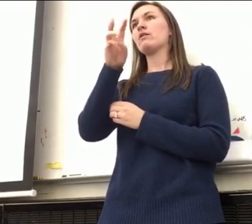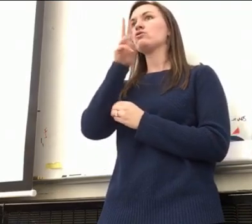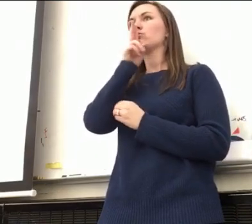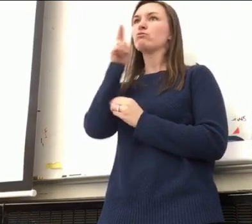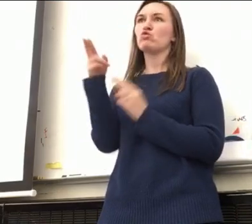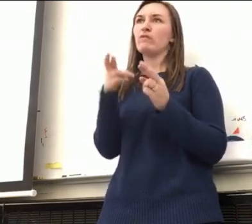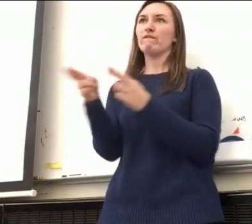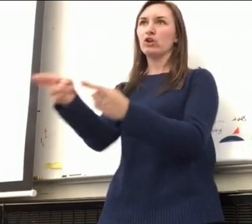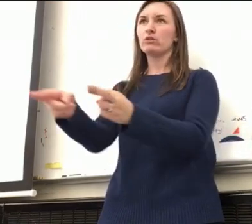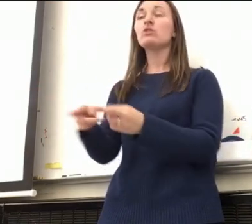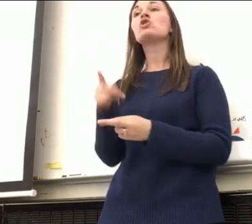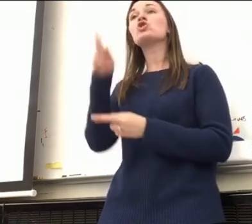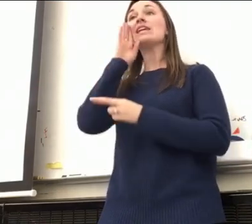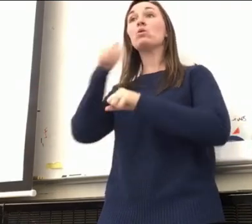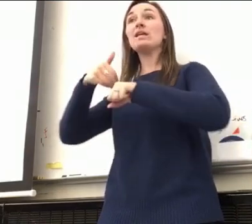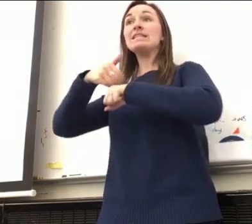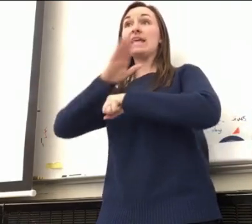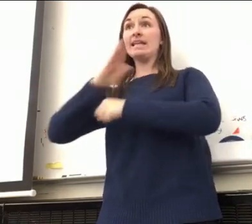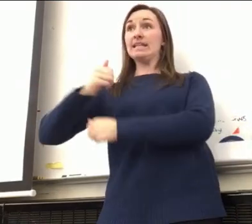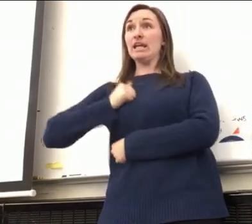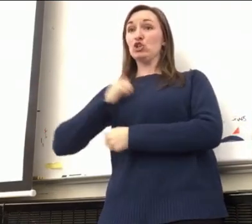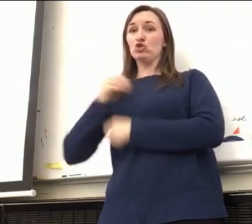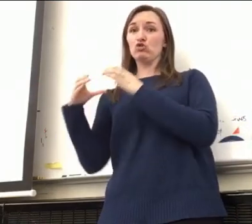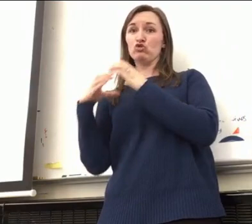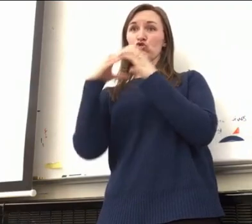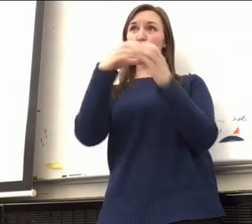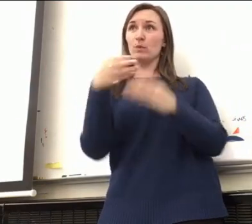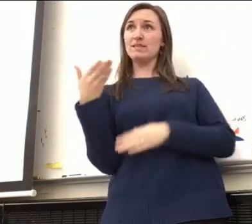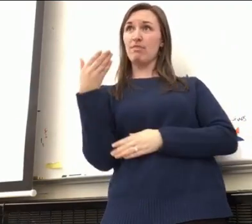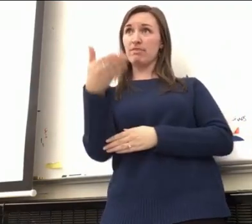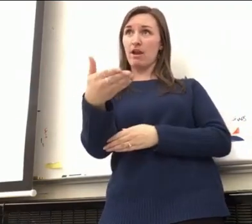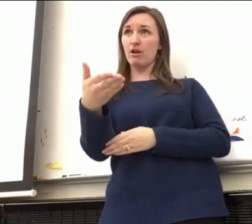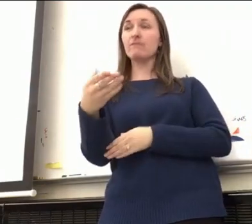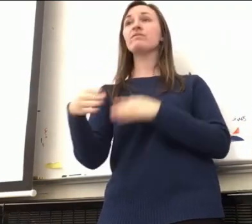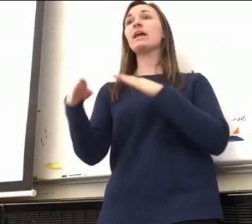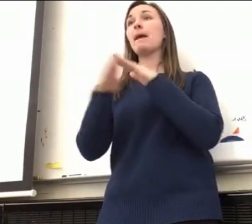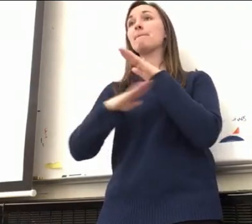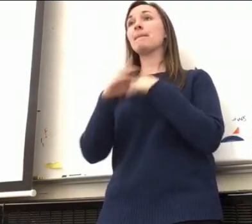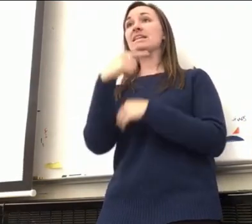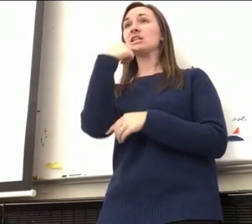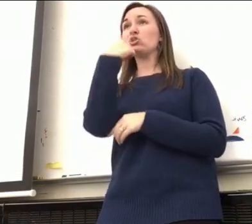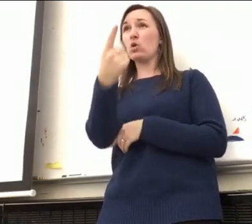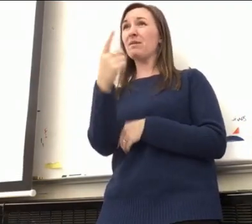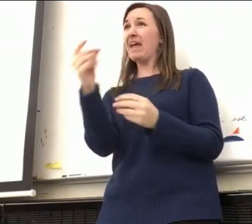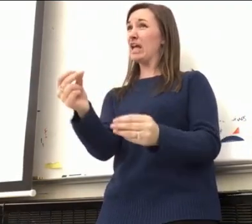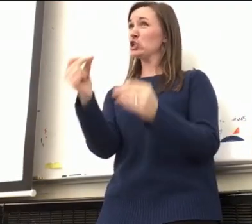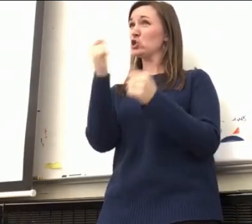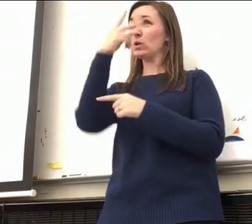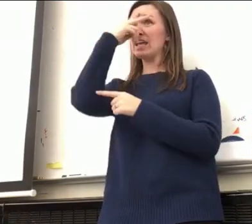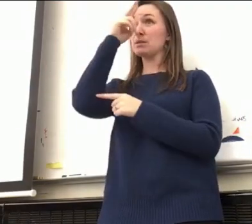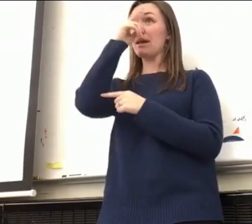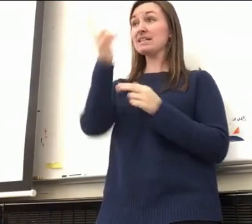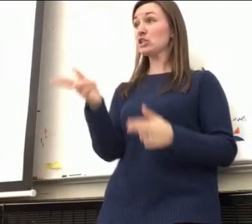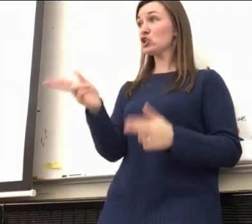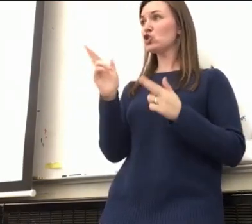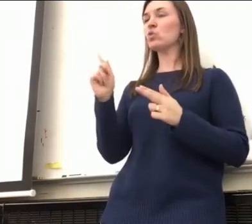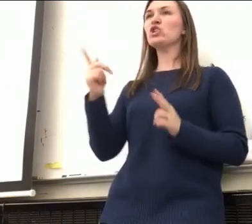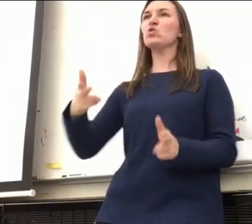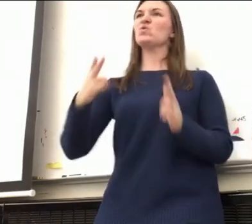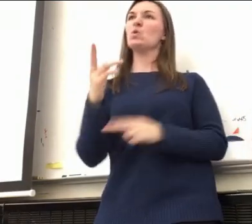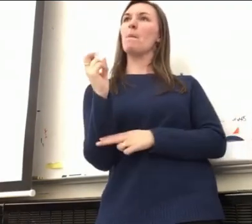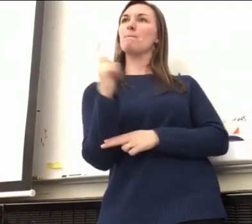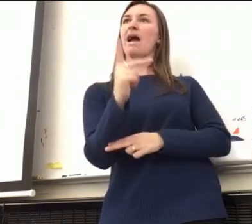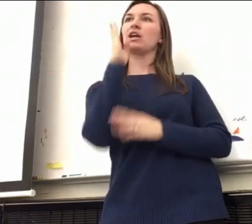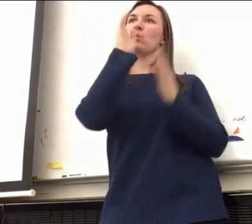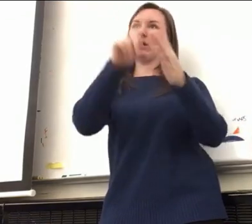Now, he is going to send his troops to the Rio Grande River, and he's basically told that as soon as the Mexicans shoot, you shoot back and we'll